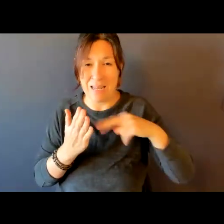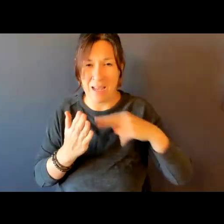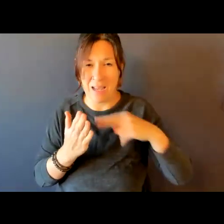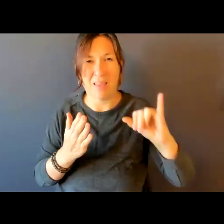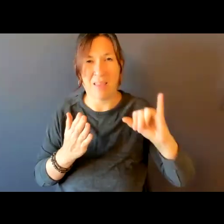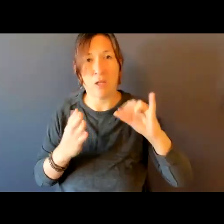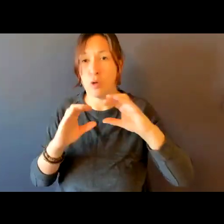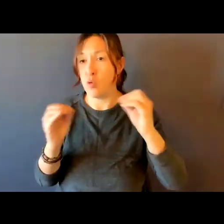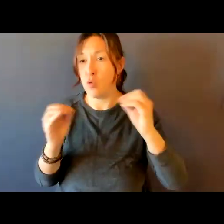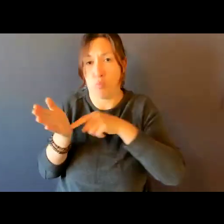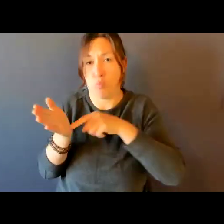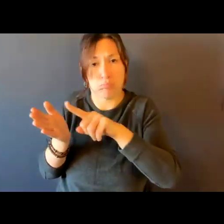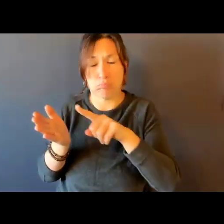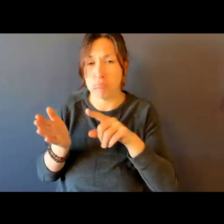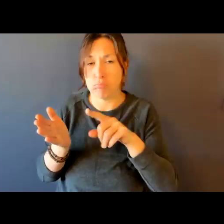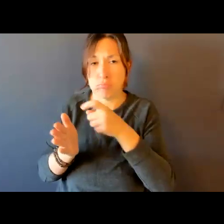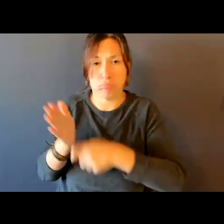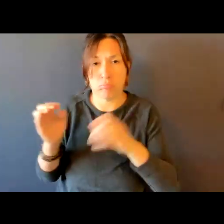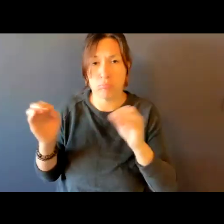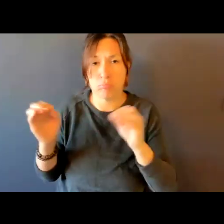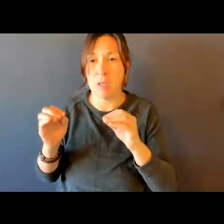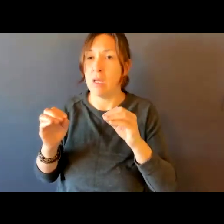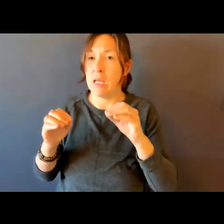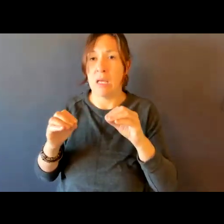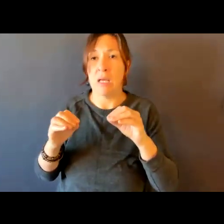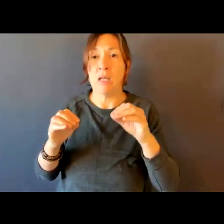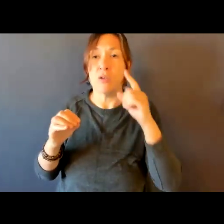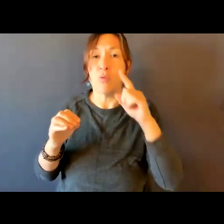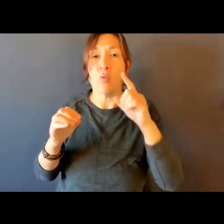accessible to 3,000 BPS students annually.